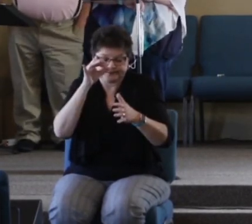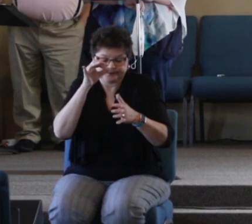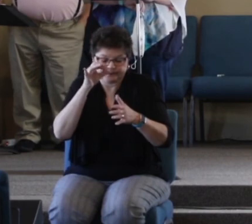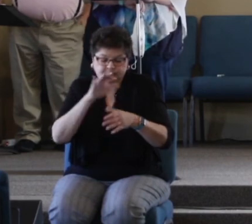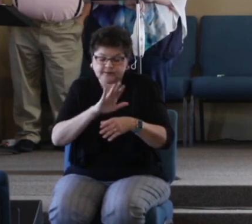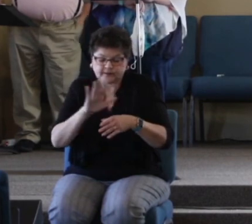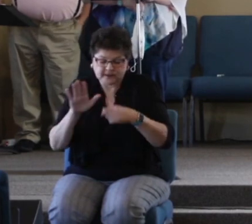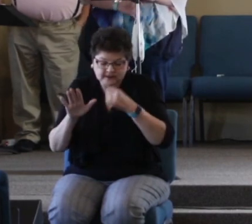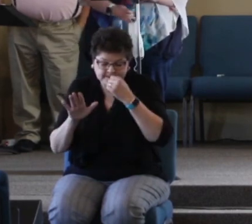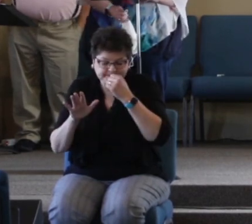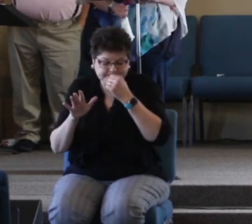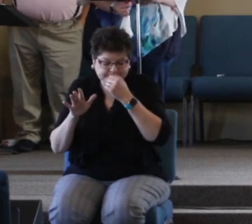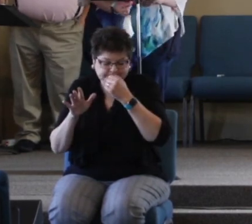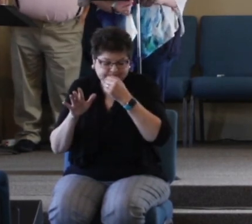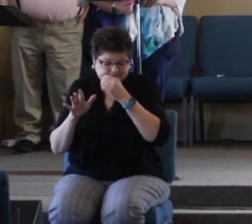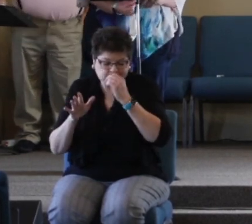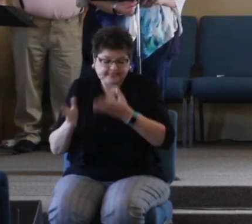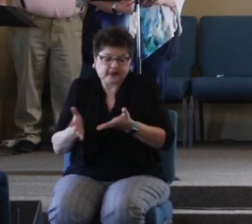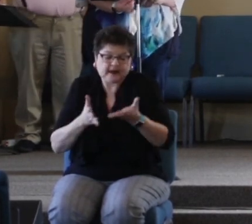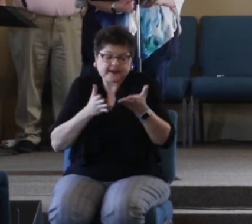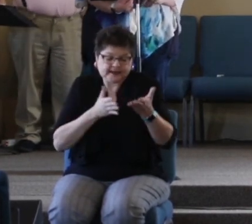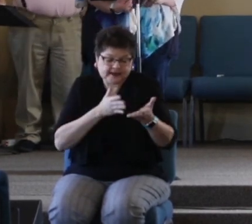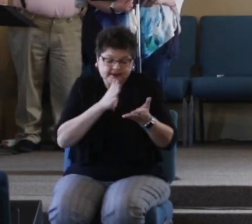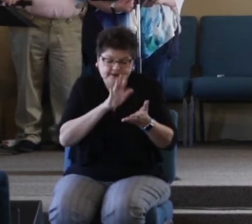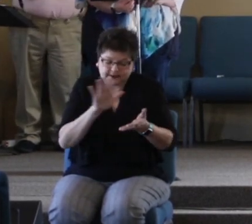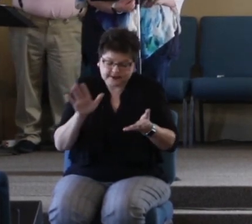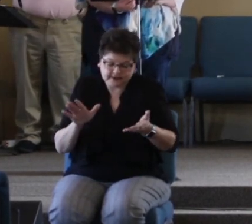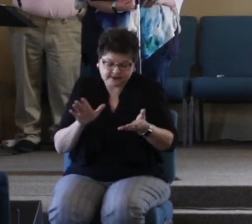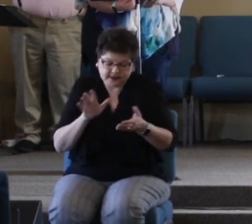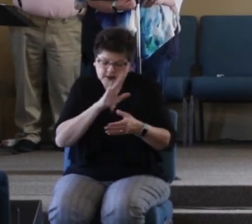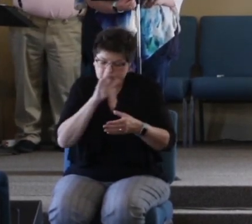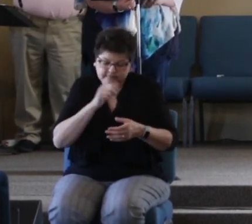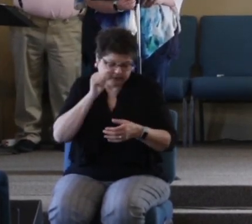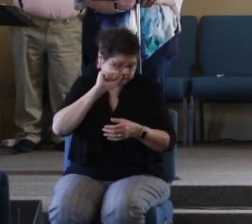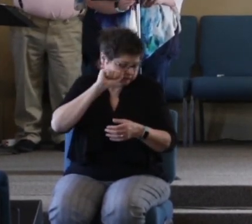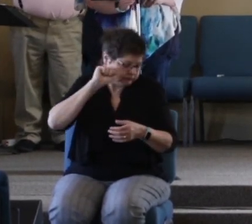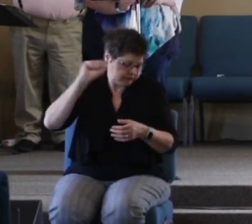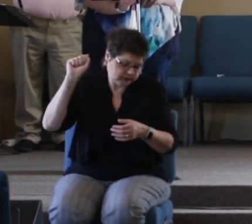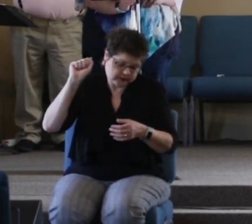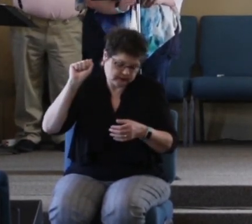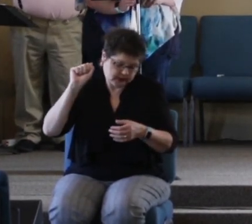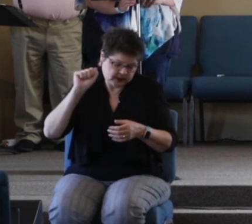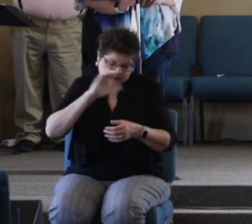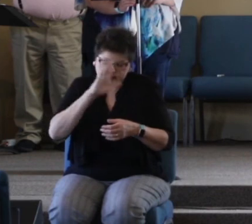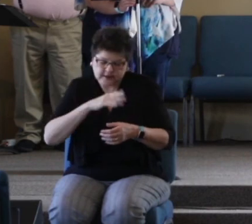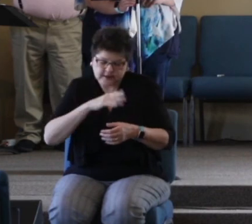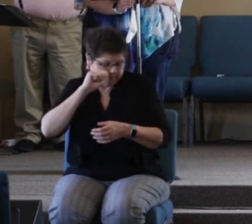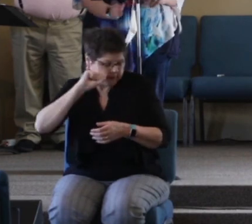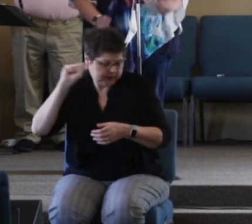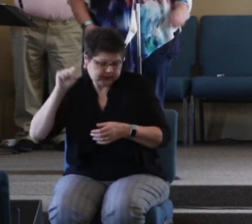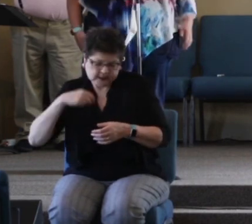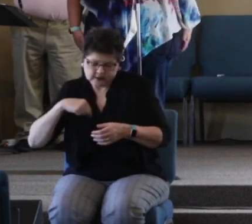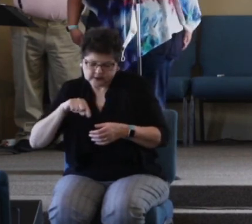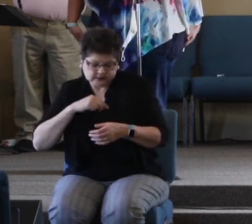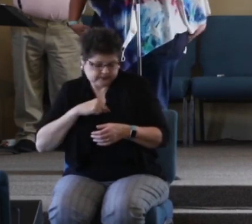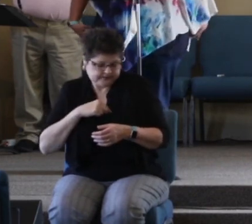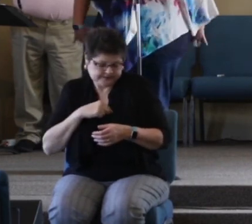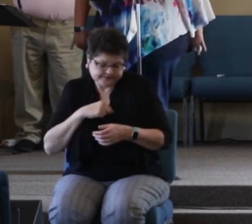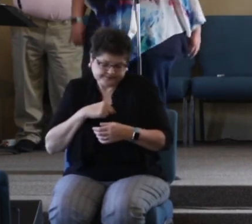them. And that you'll never forsake them. You'll never forsake us.